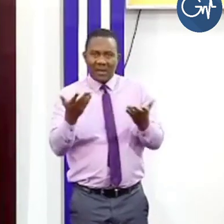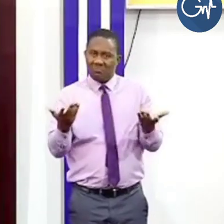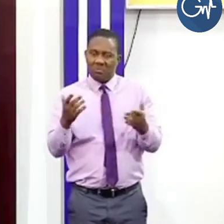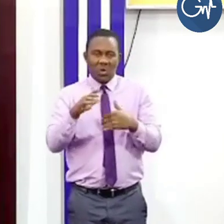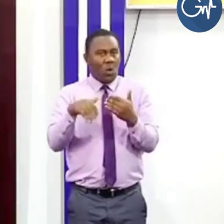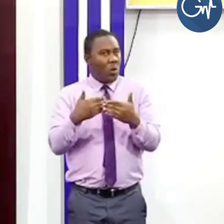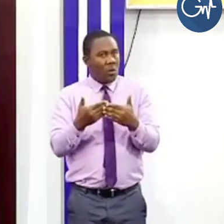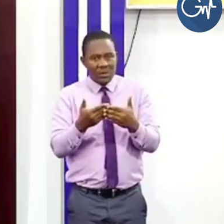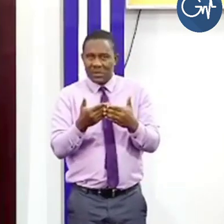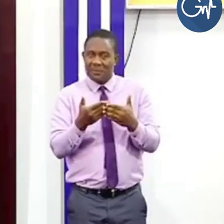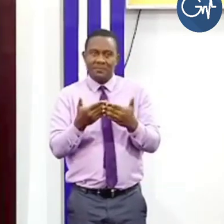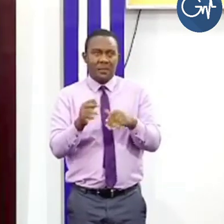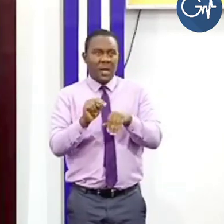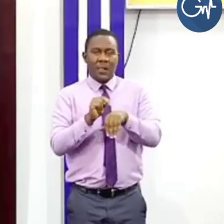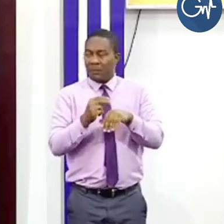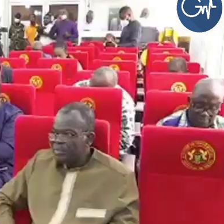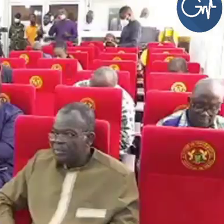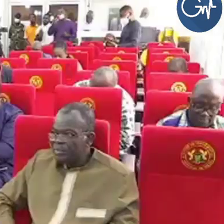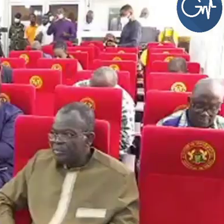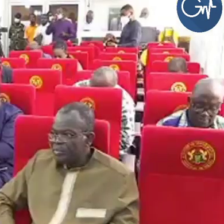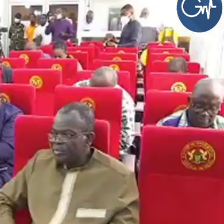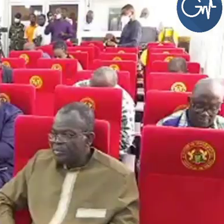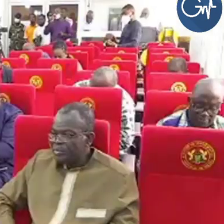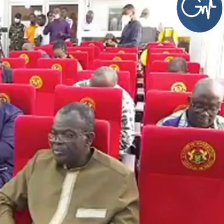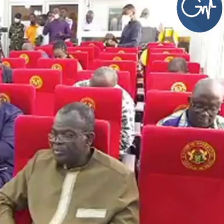mad rush. Thank you.